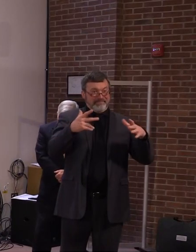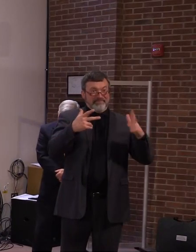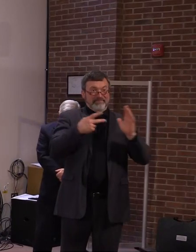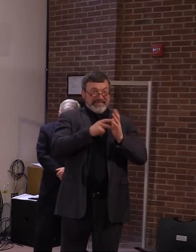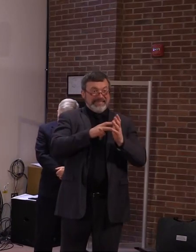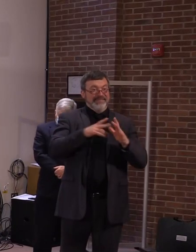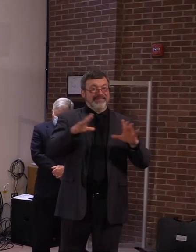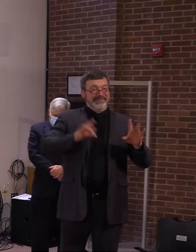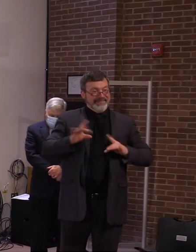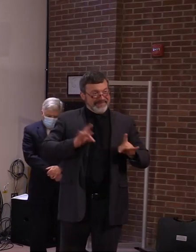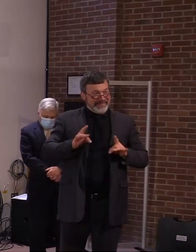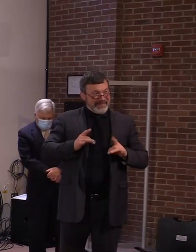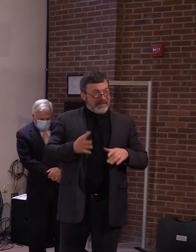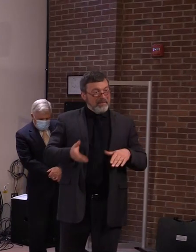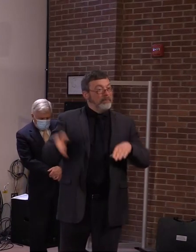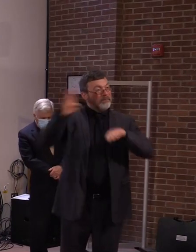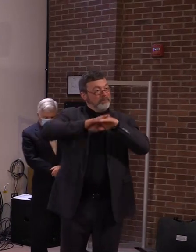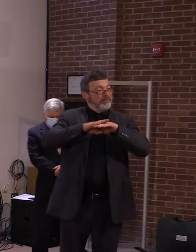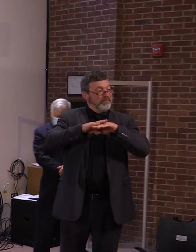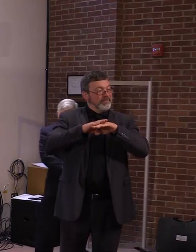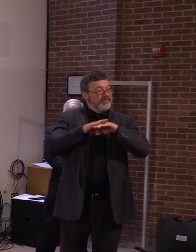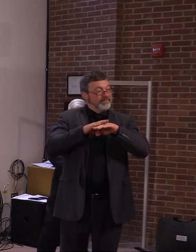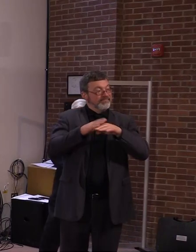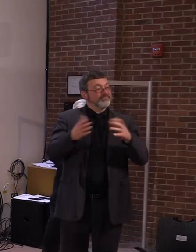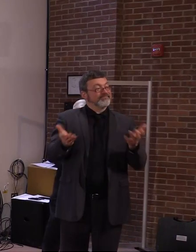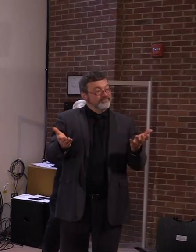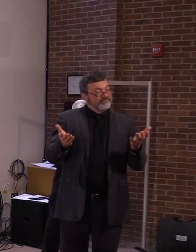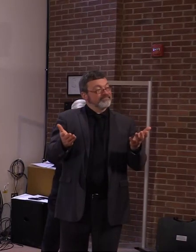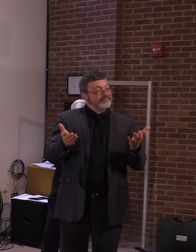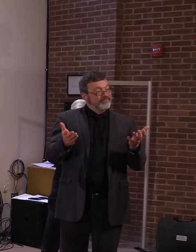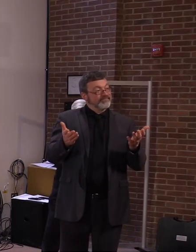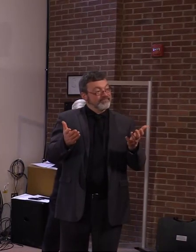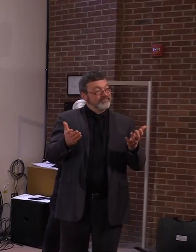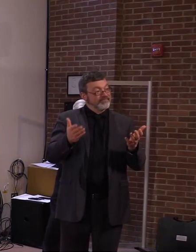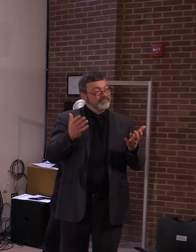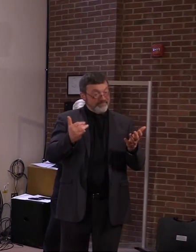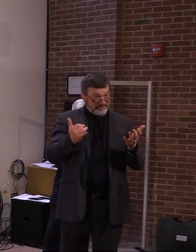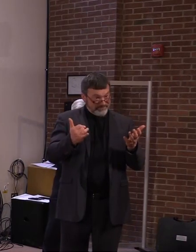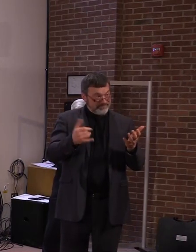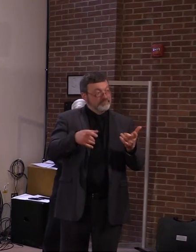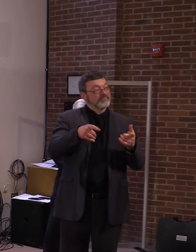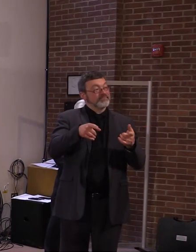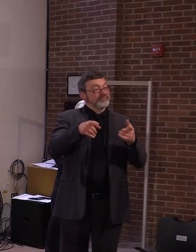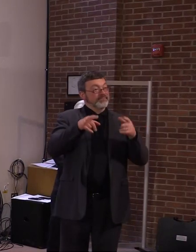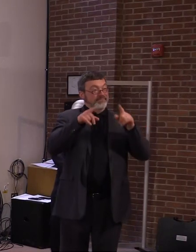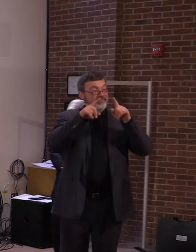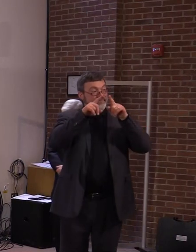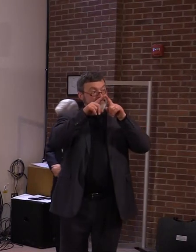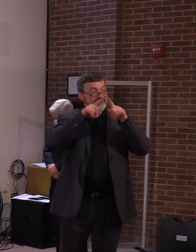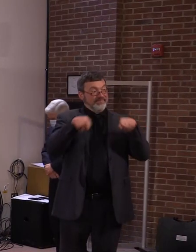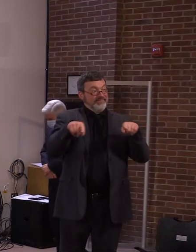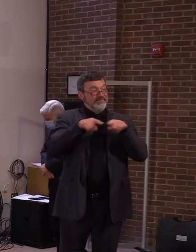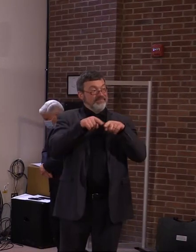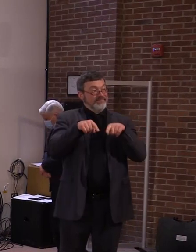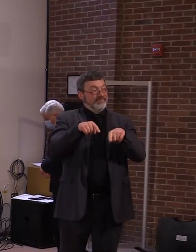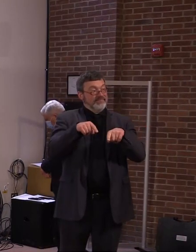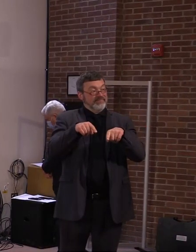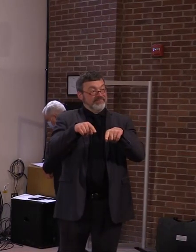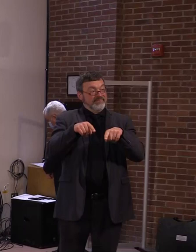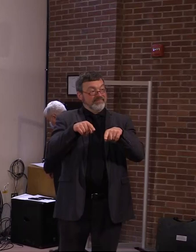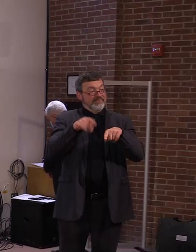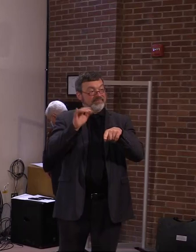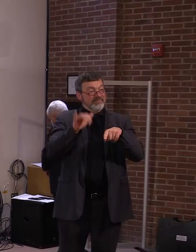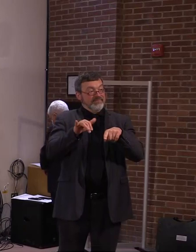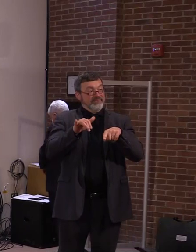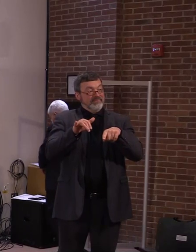more severe with Delta is no different than it was from the previous variants in the beginning of the pandemic, there'll be more